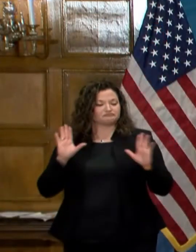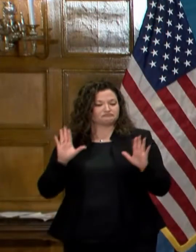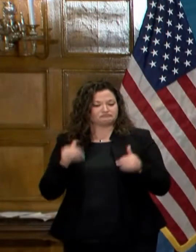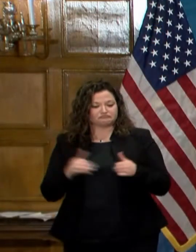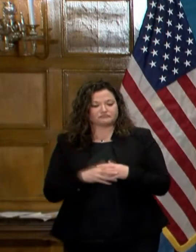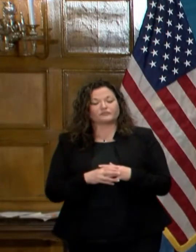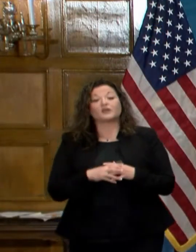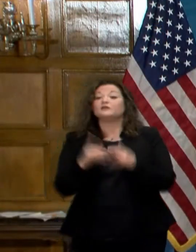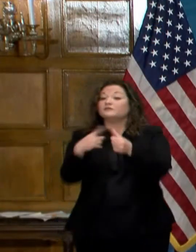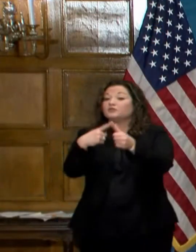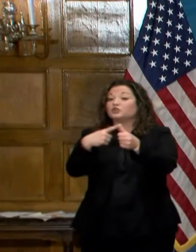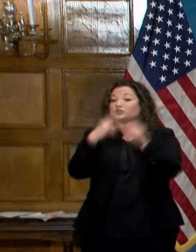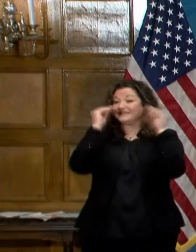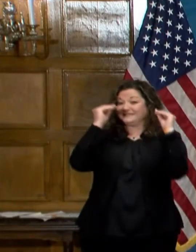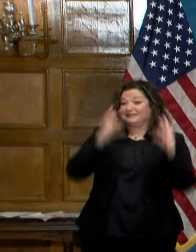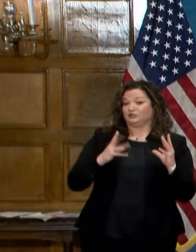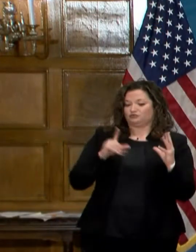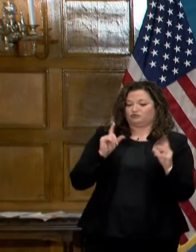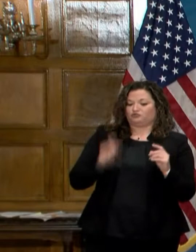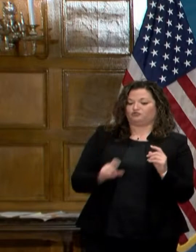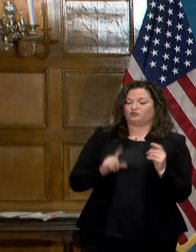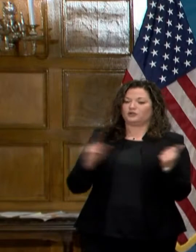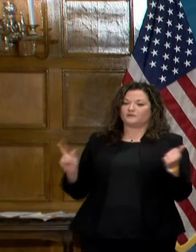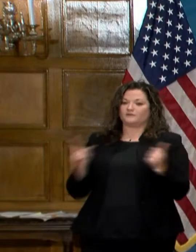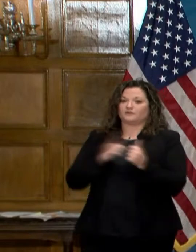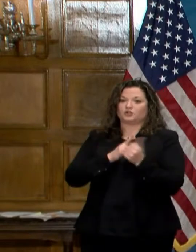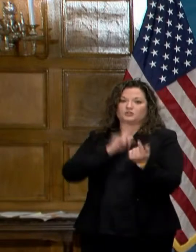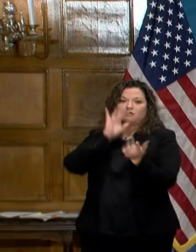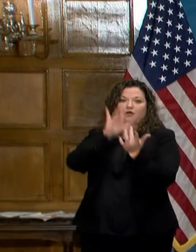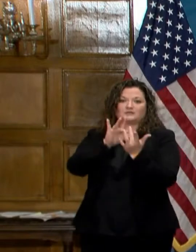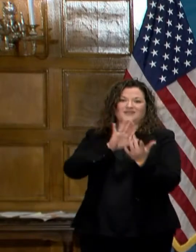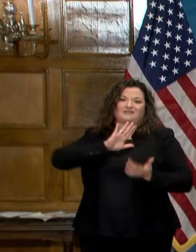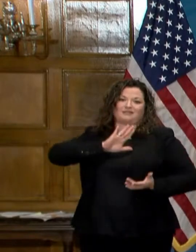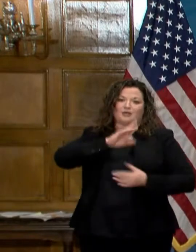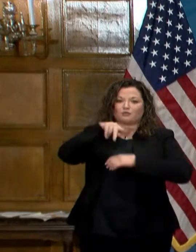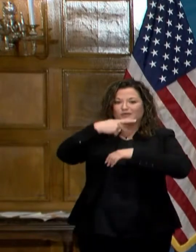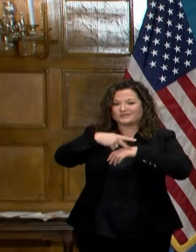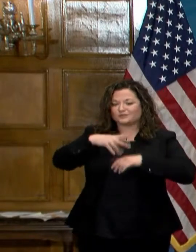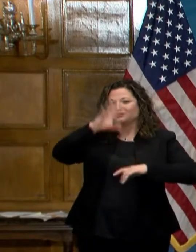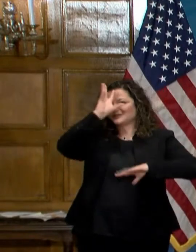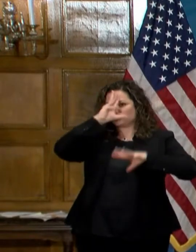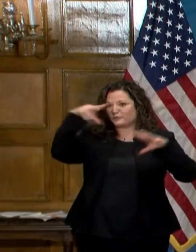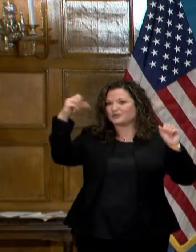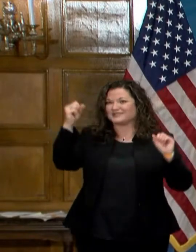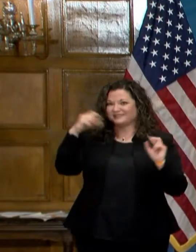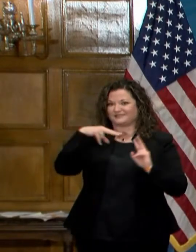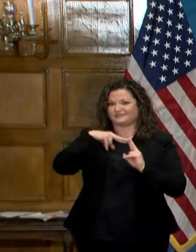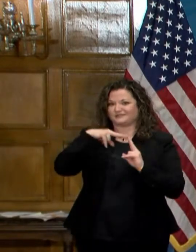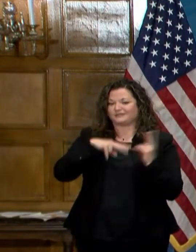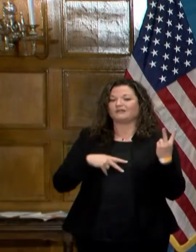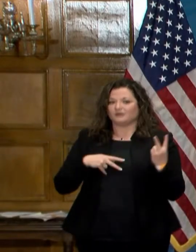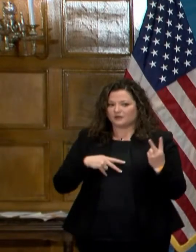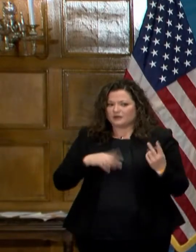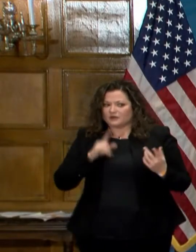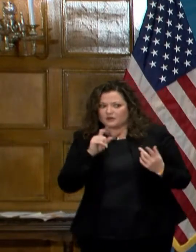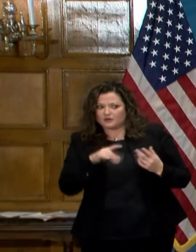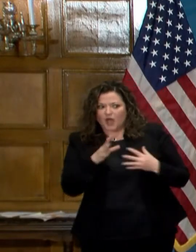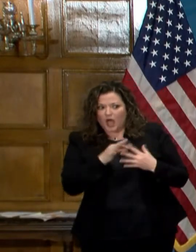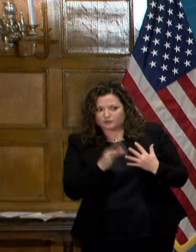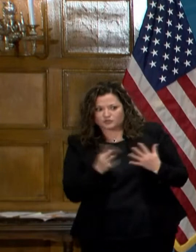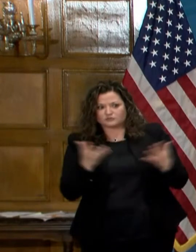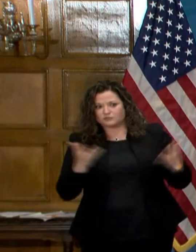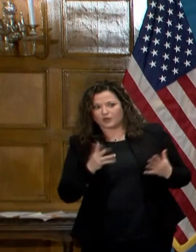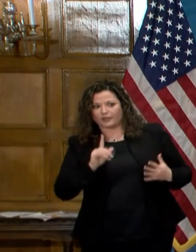of all, the teachers should first contact their principals and superintendents and say, what's our options, what's our